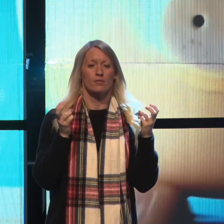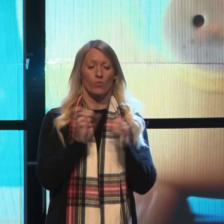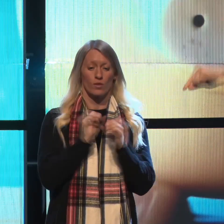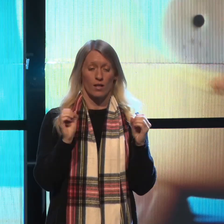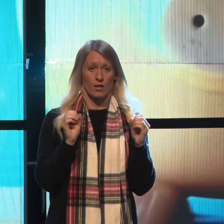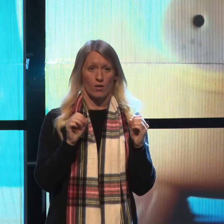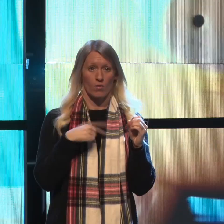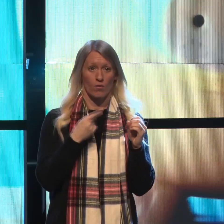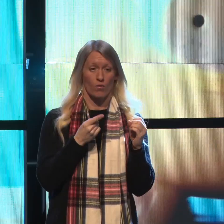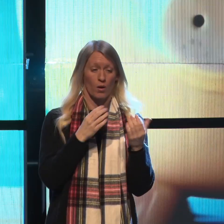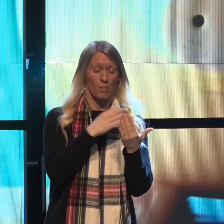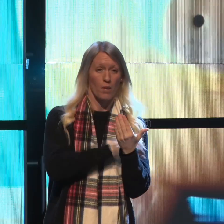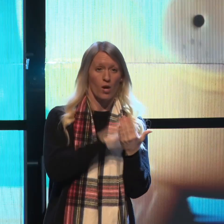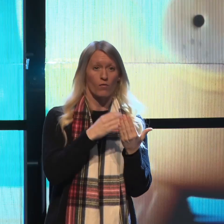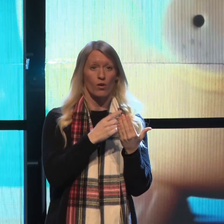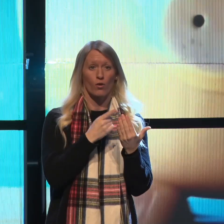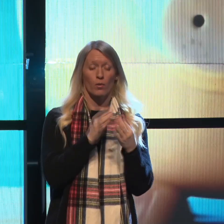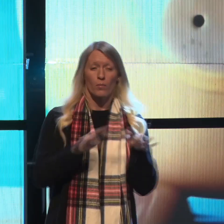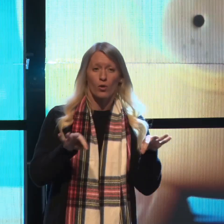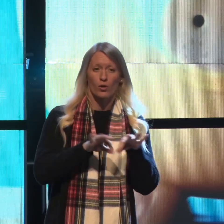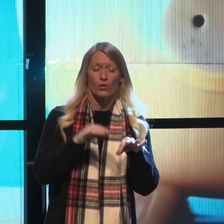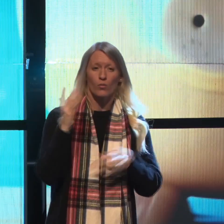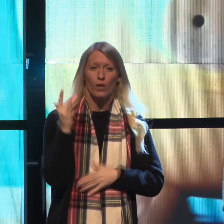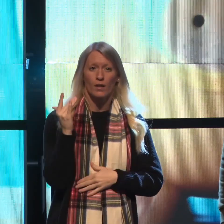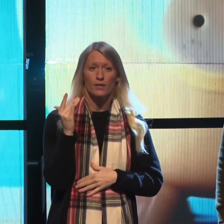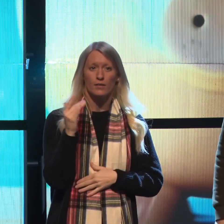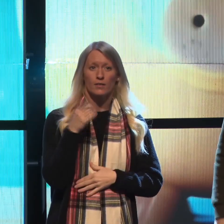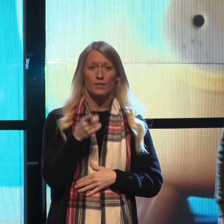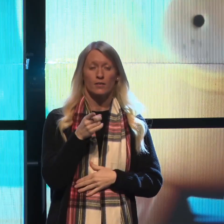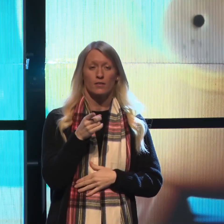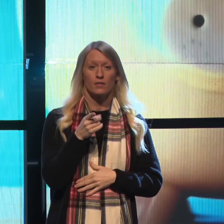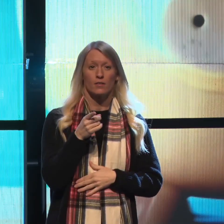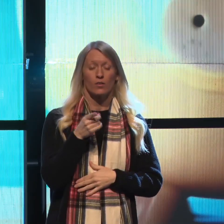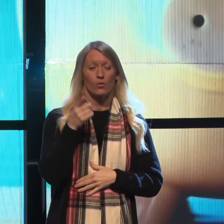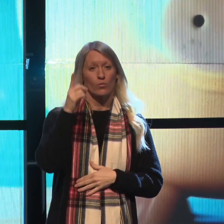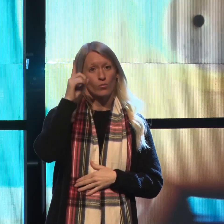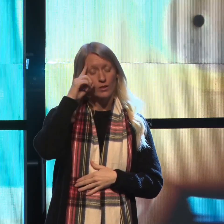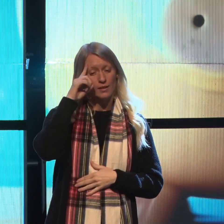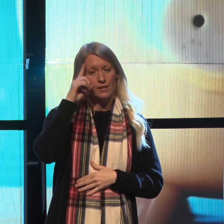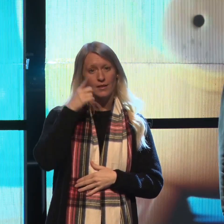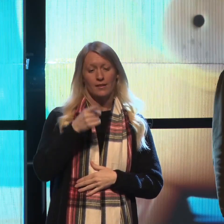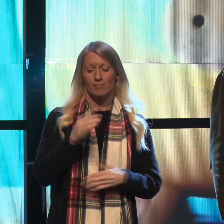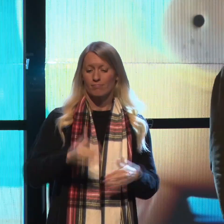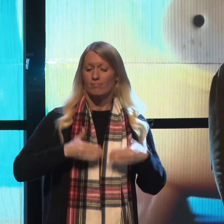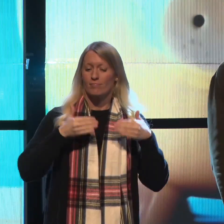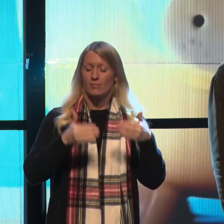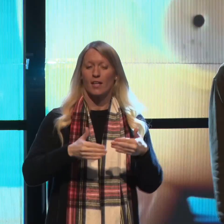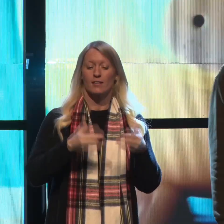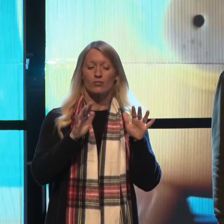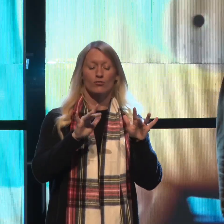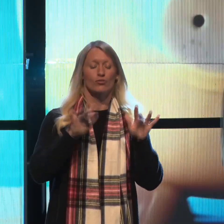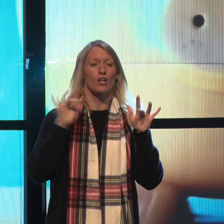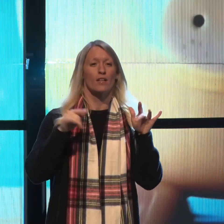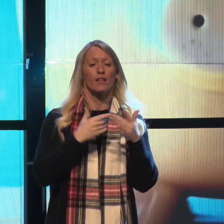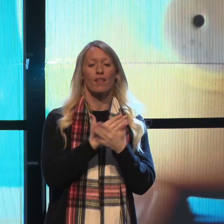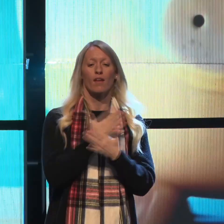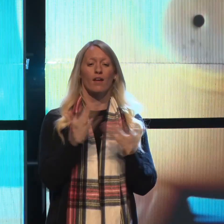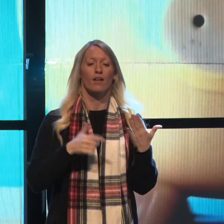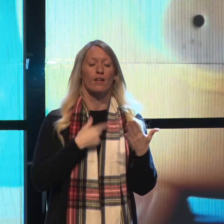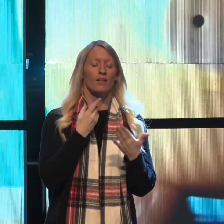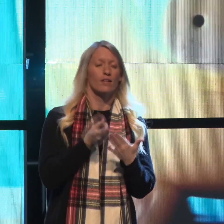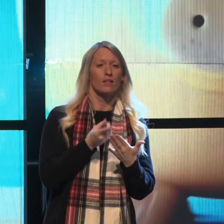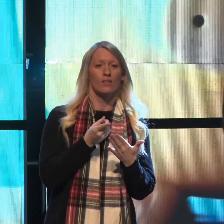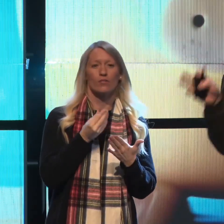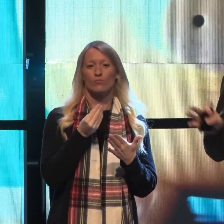better without the next shiny thing, we'll always think that the next shiny thing will make us better. We do this in relationships, we do this in our finances, we do this in